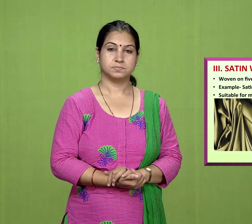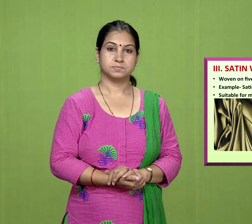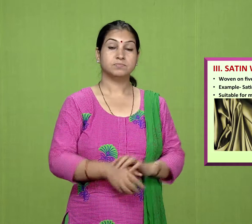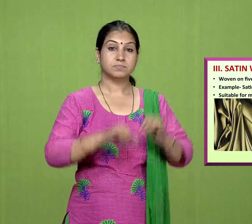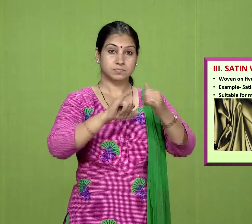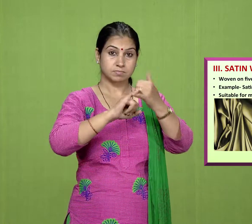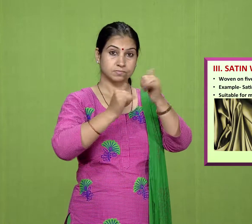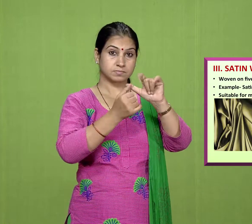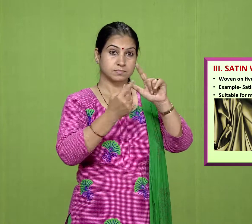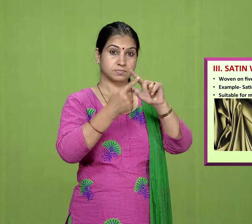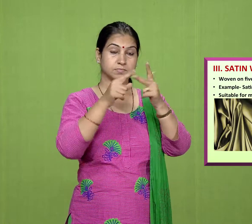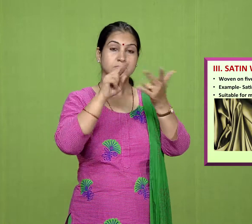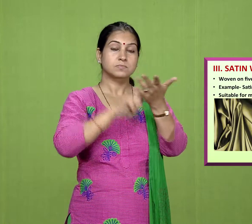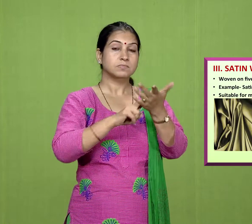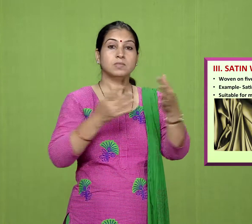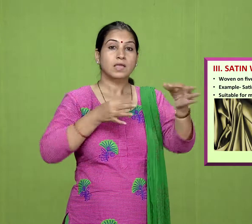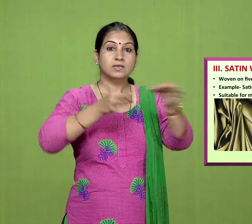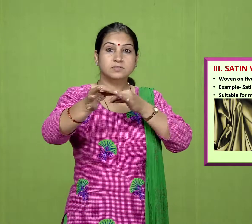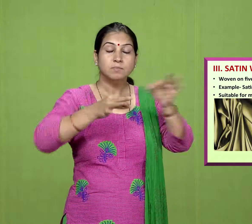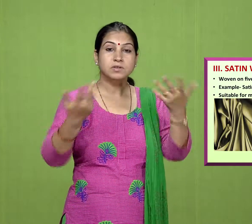Satin fabric is an example of satin weaves.